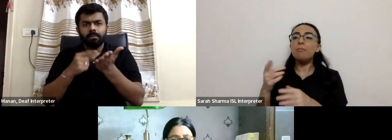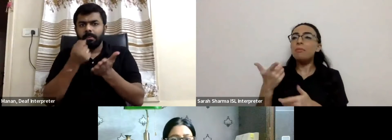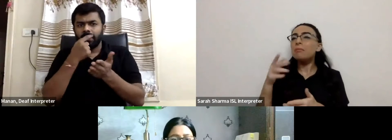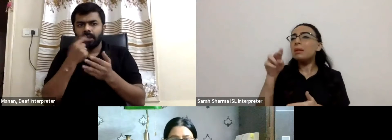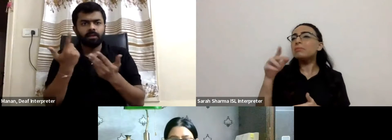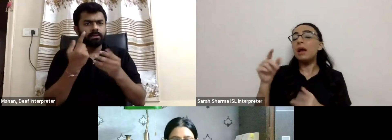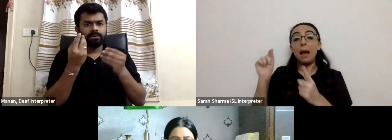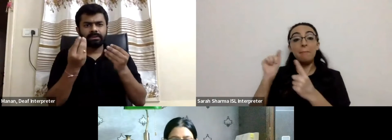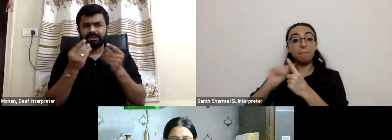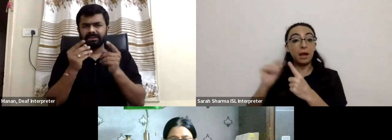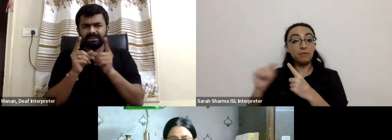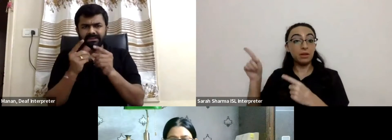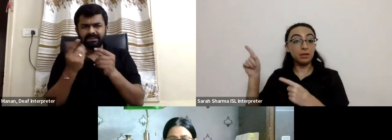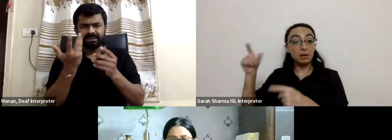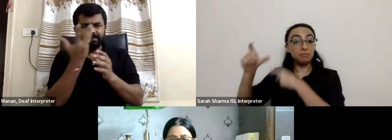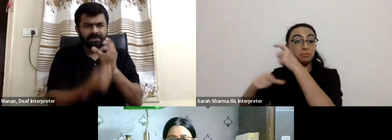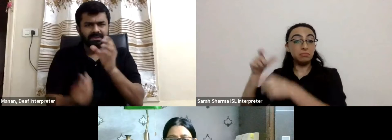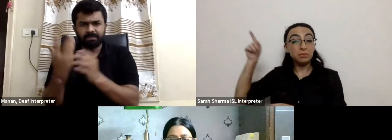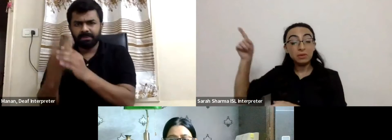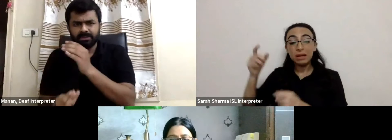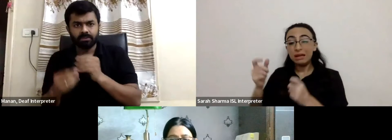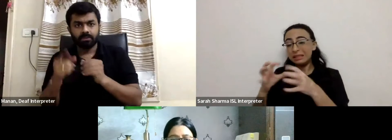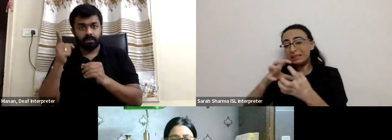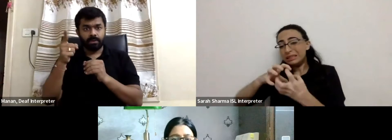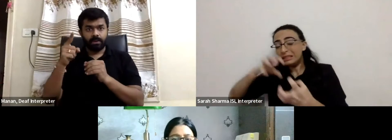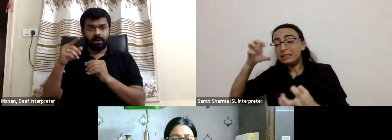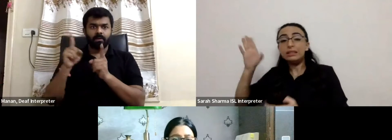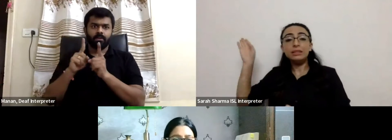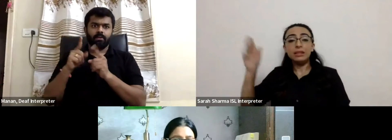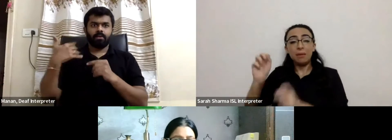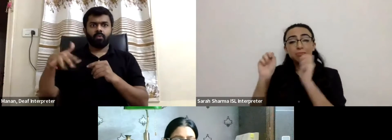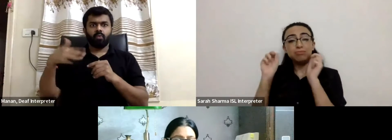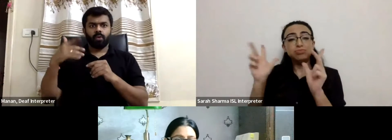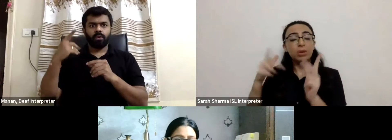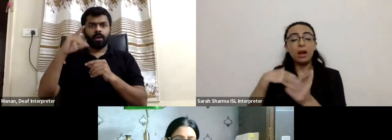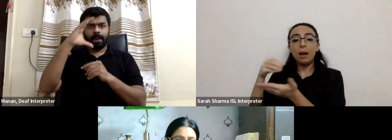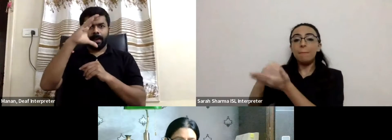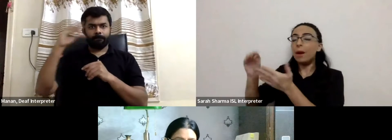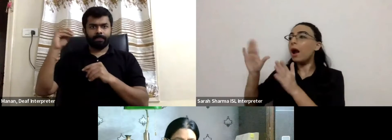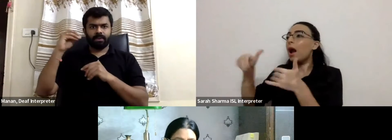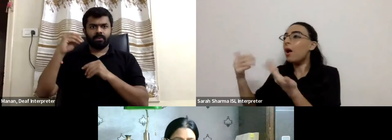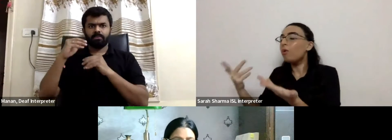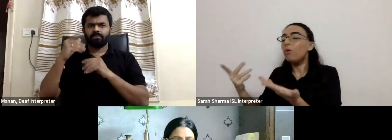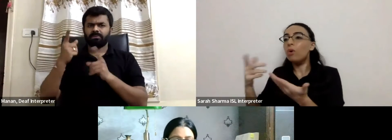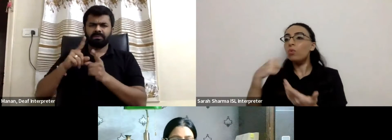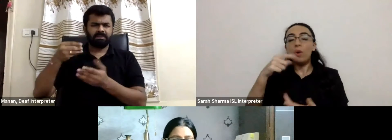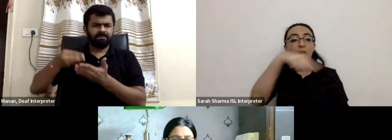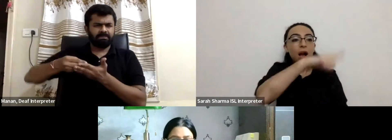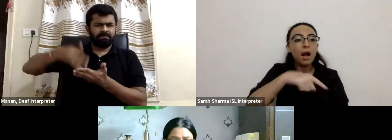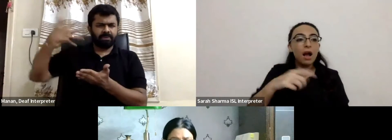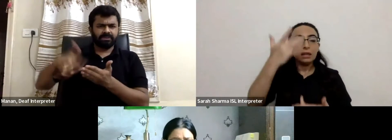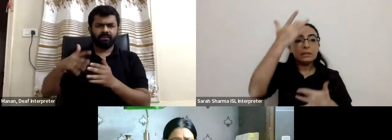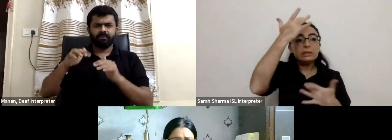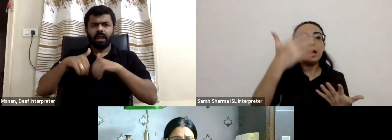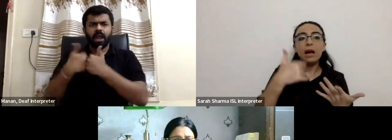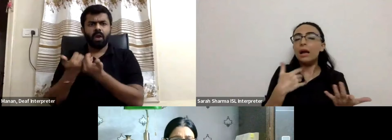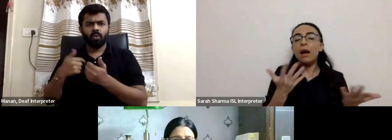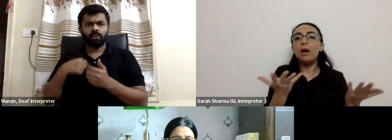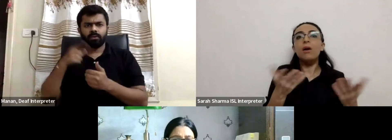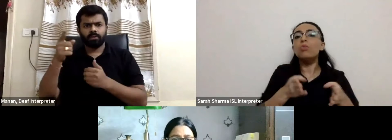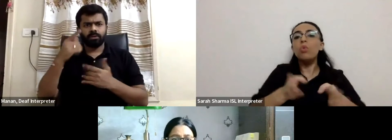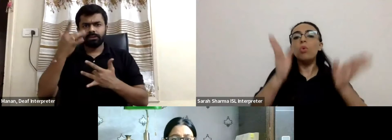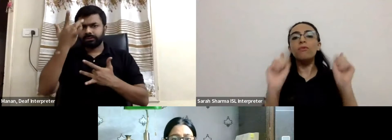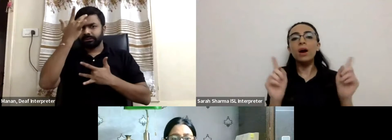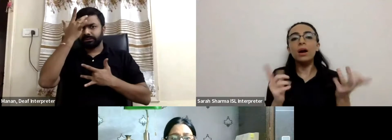Private health was very, very expensive. And there was huge dissatisfaction at the level of patients. So what